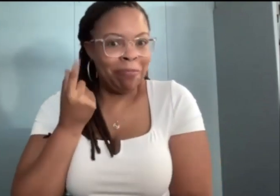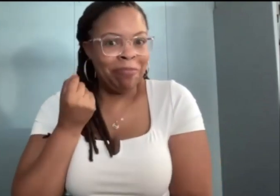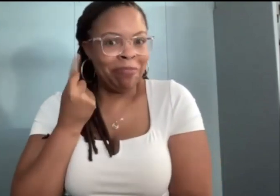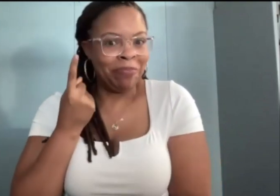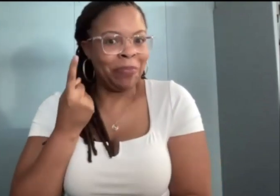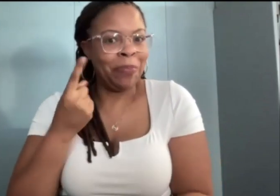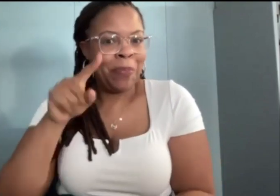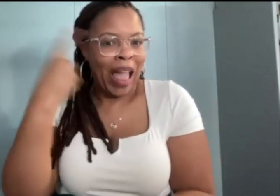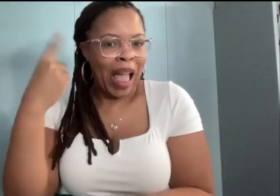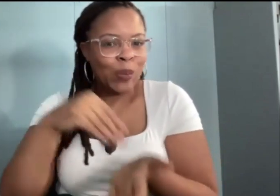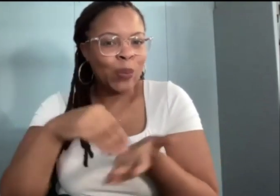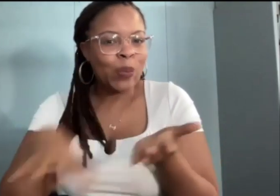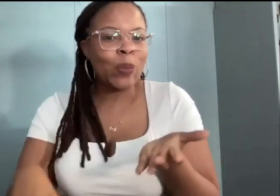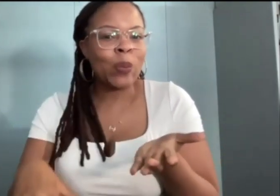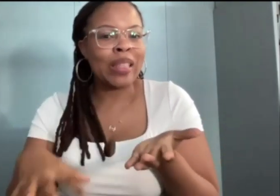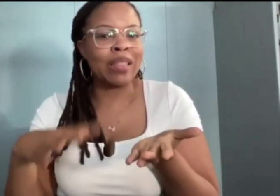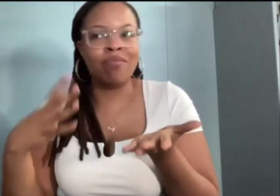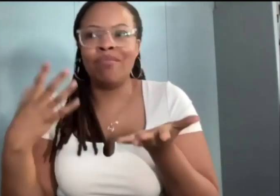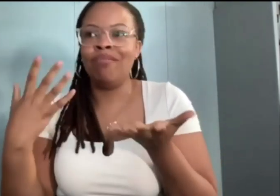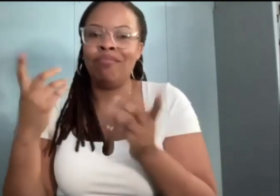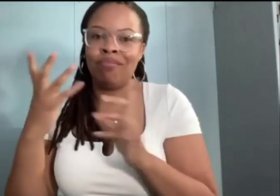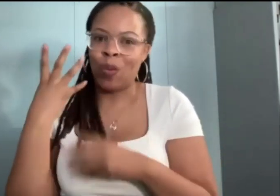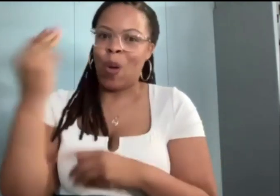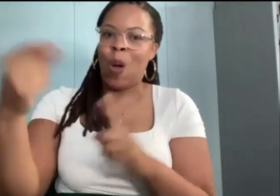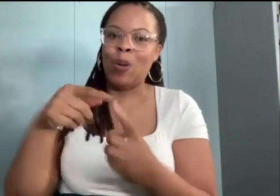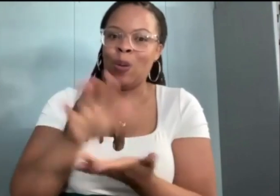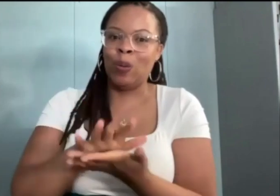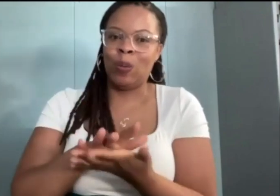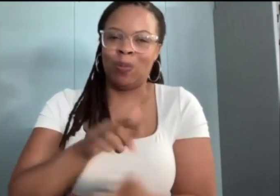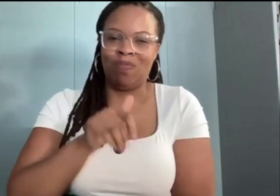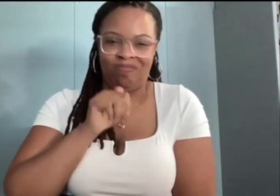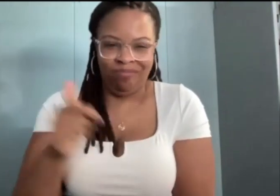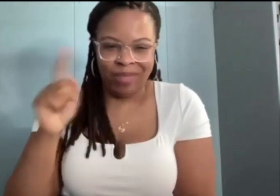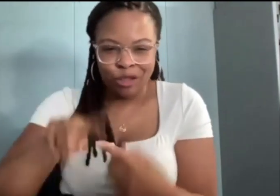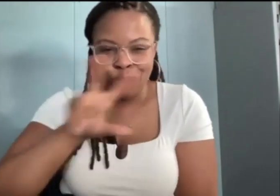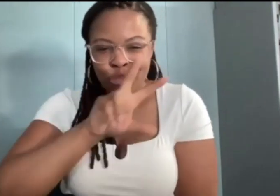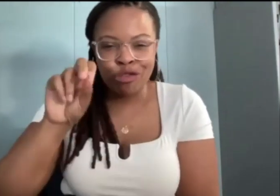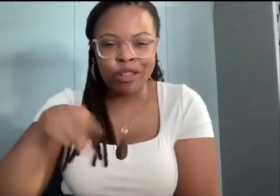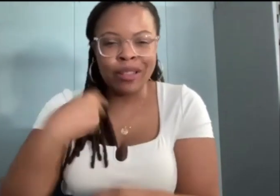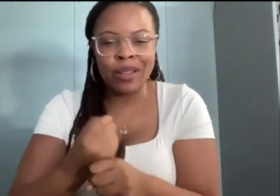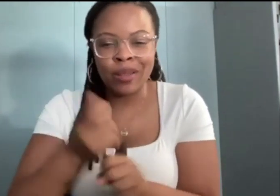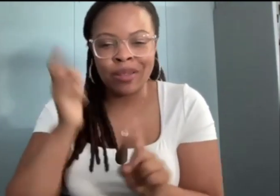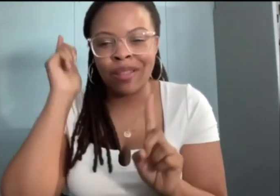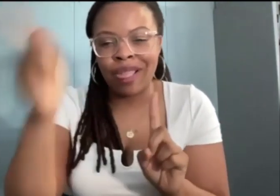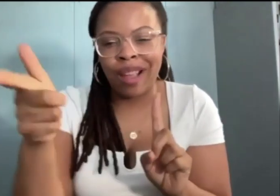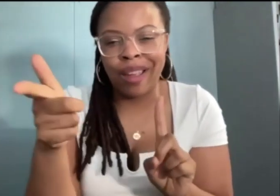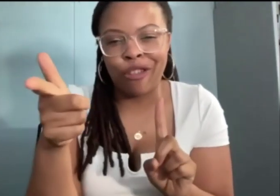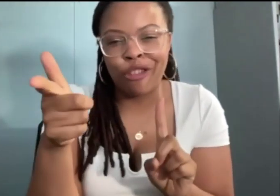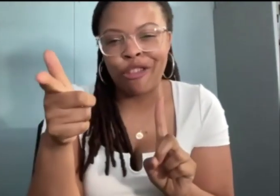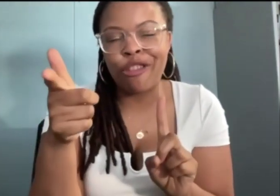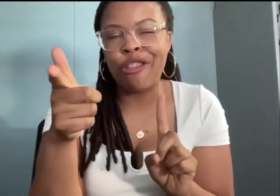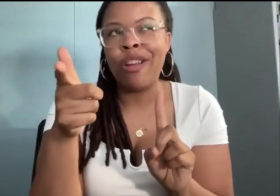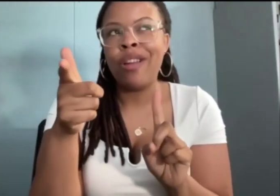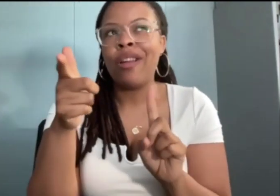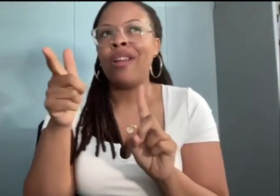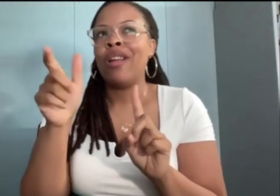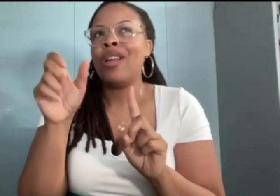1870s. That was probably around the first time, but Black students were not forbidden to go to that school until 30 years or